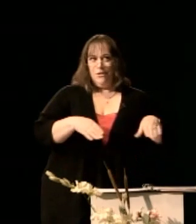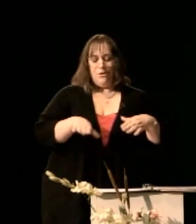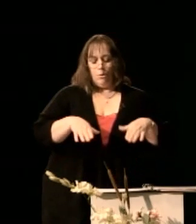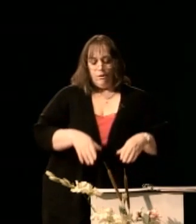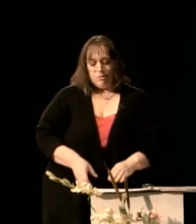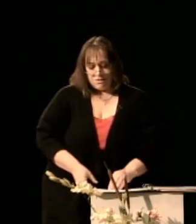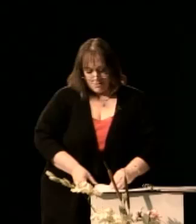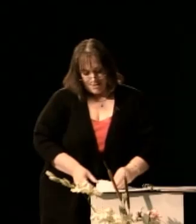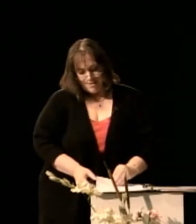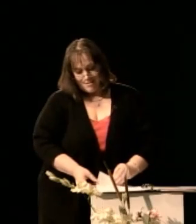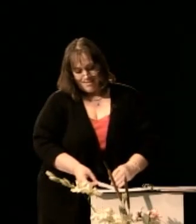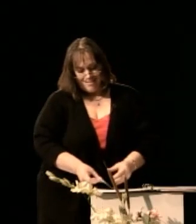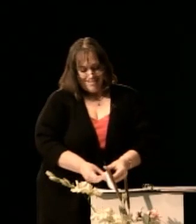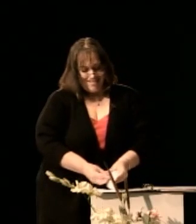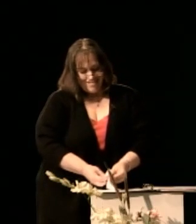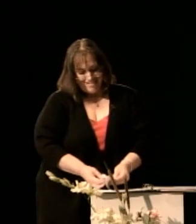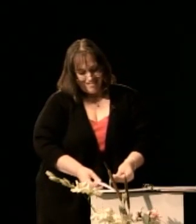Nowhere else.